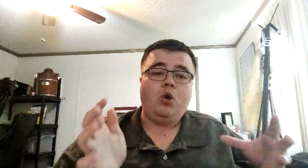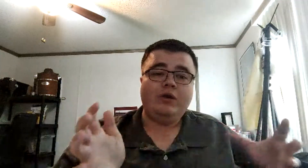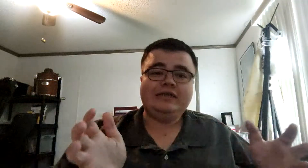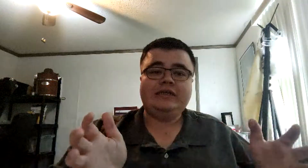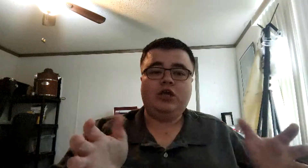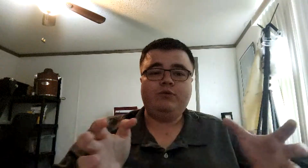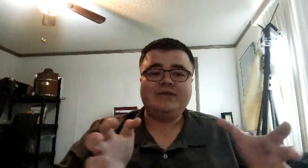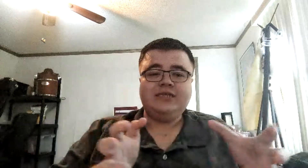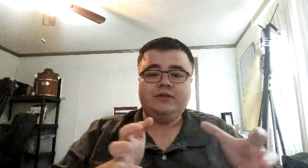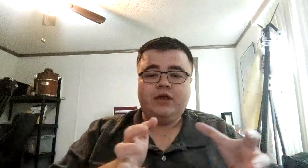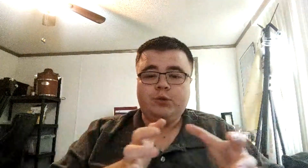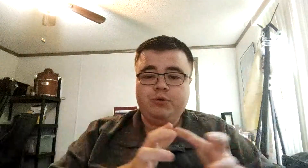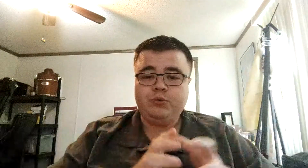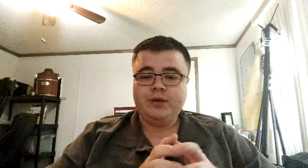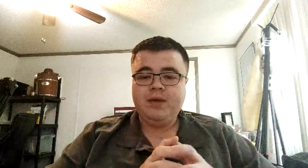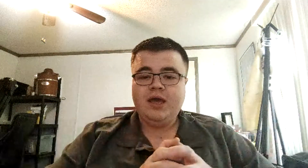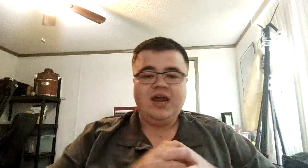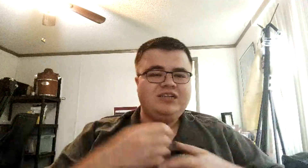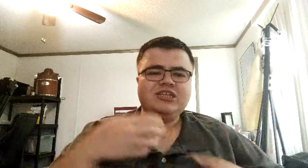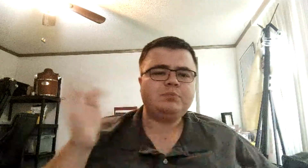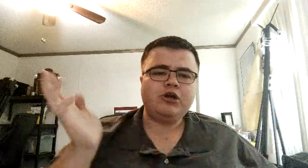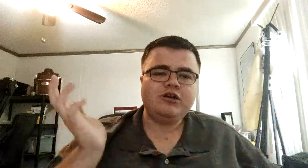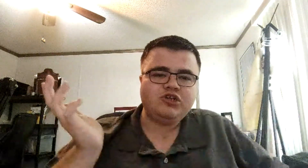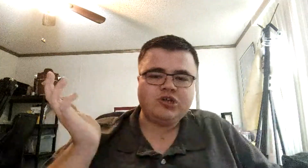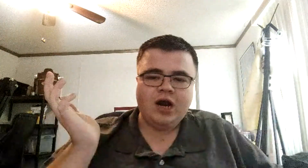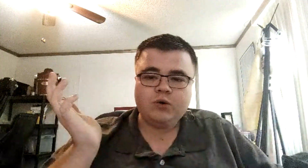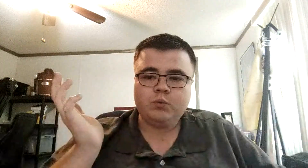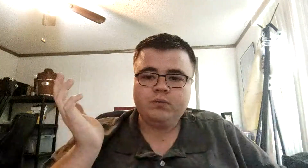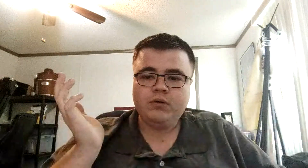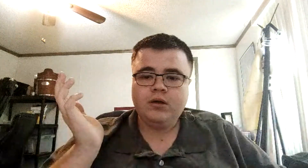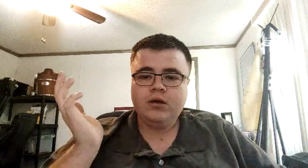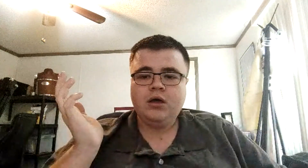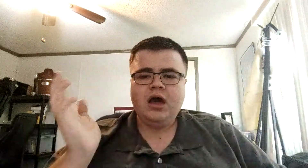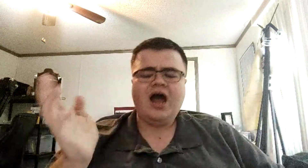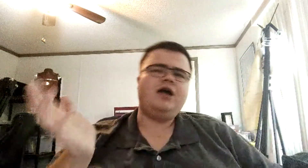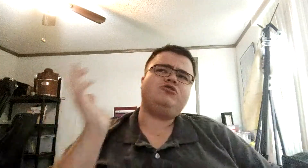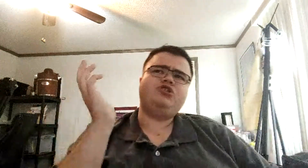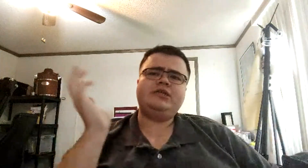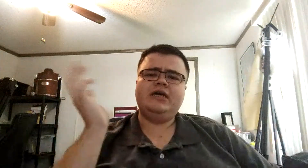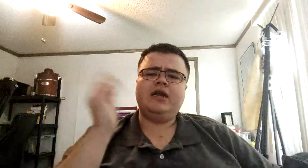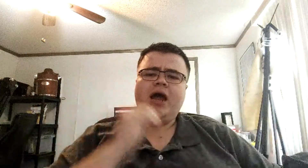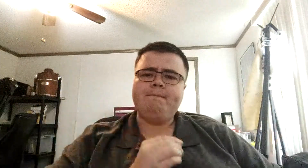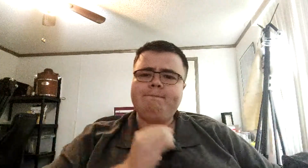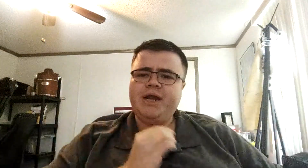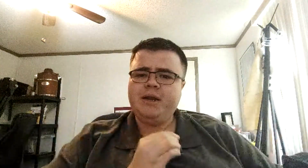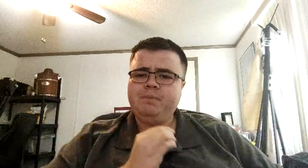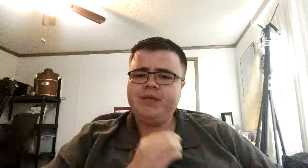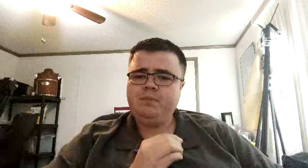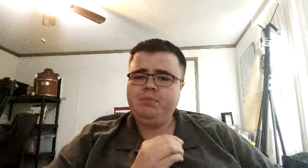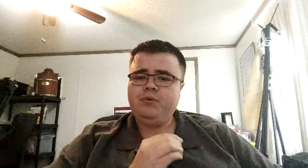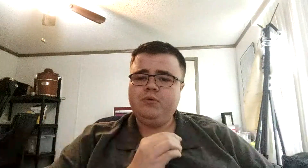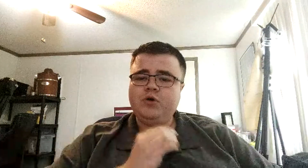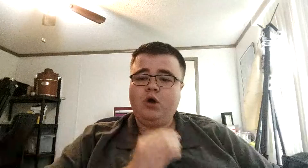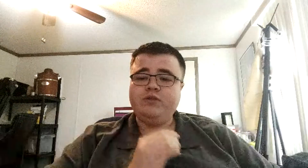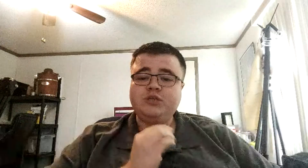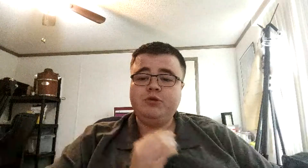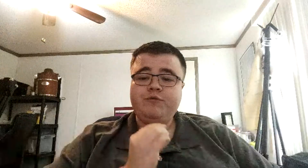slowly decreased in the community and disappearing channel. I understand that many people know this movement